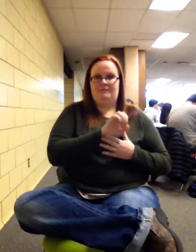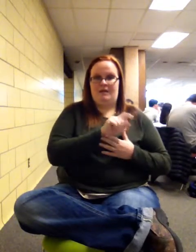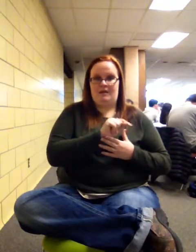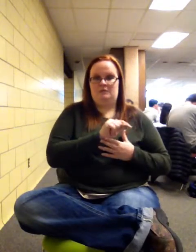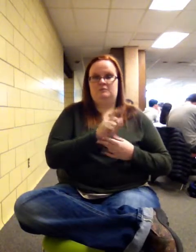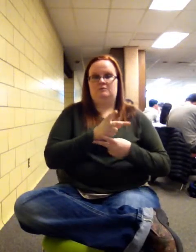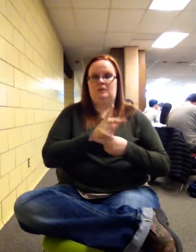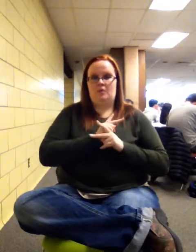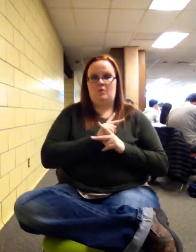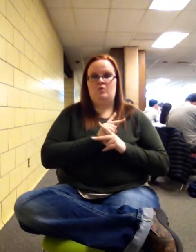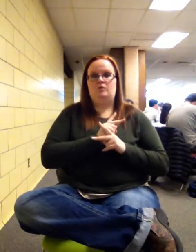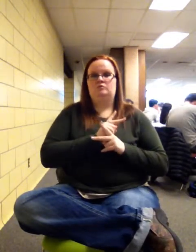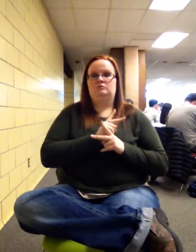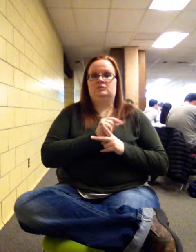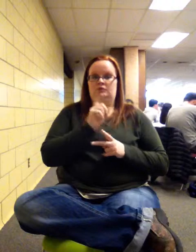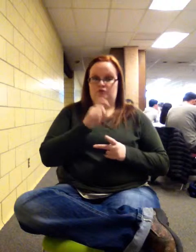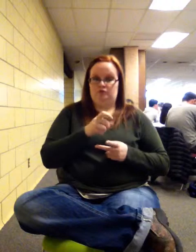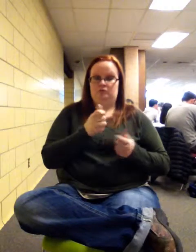get my transactions completed.